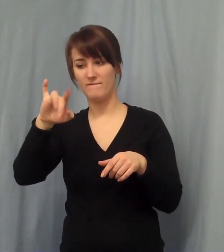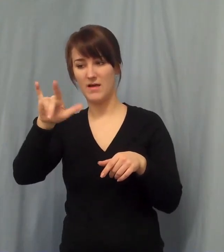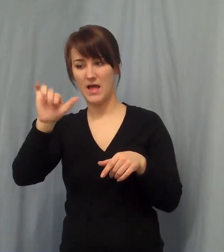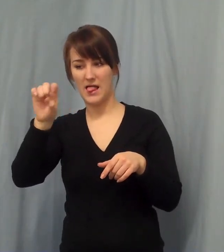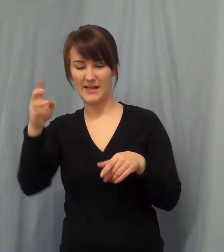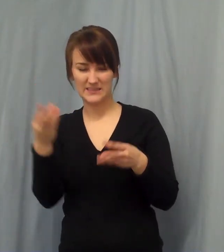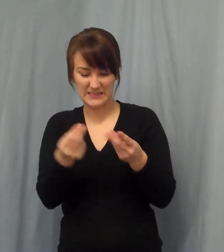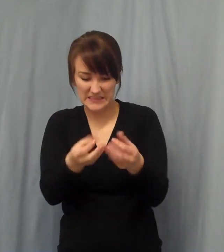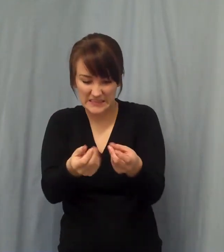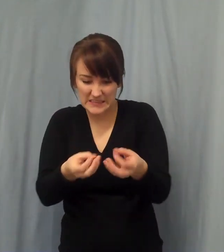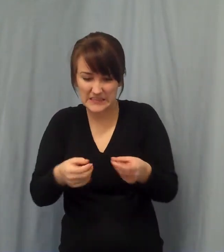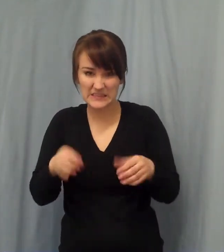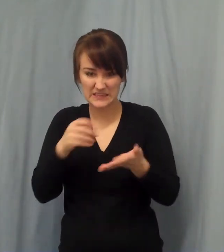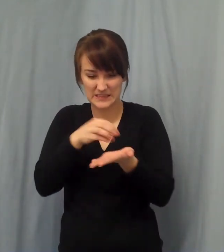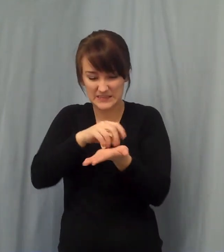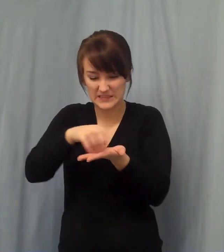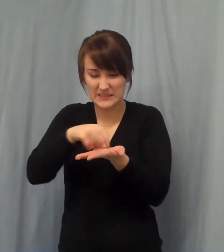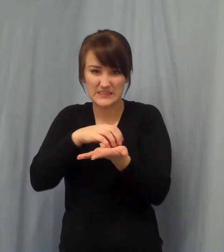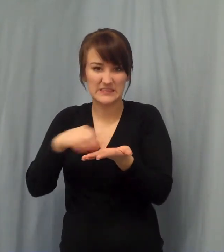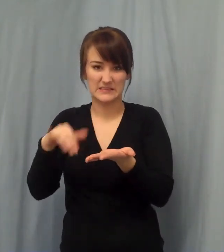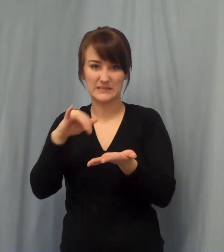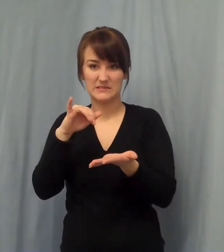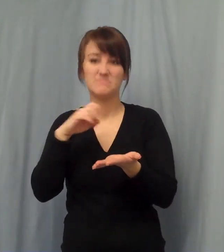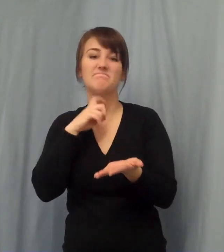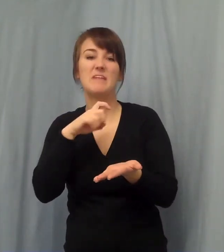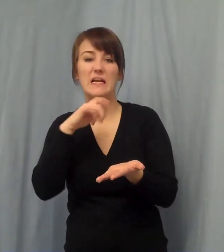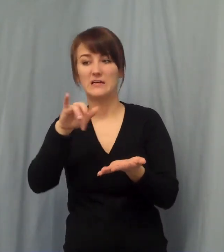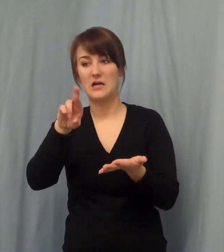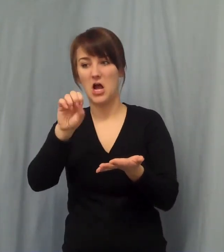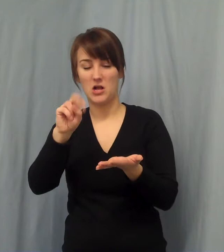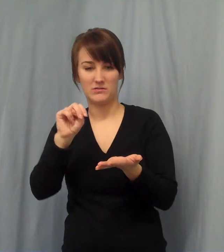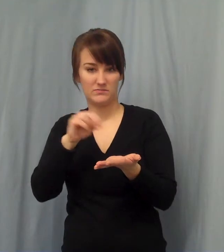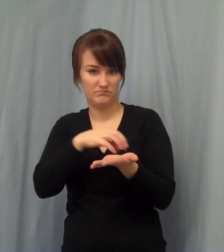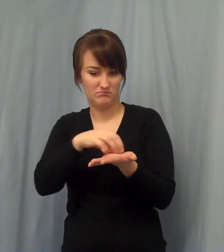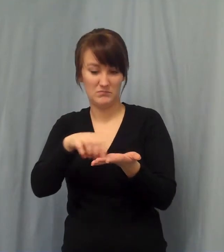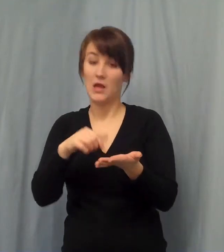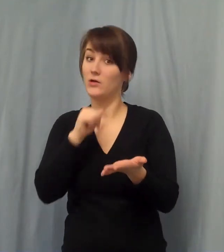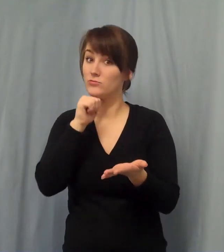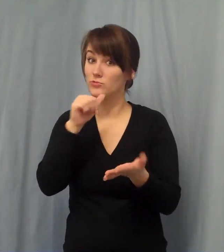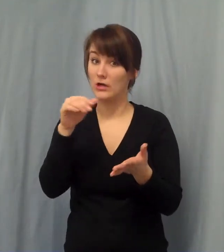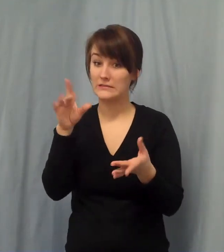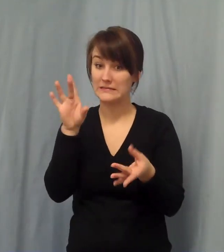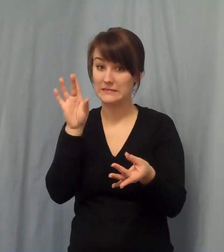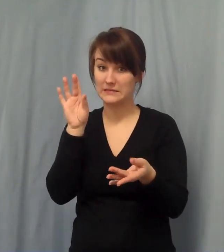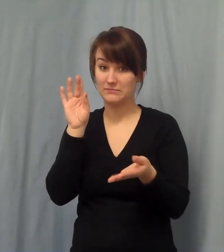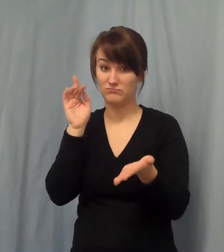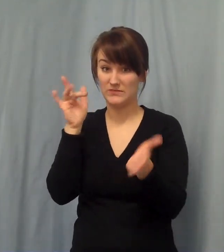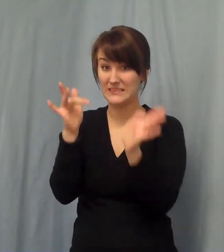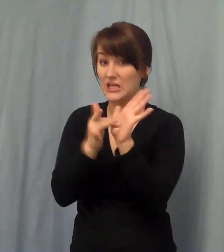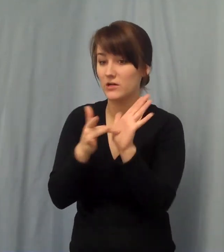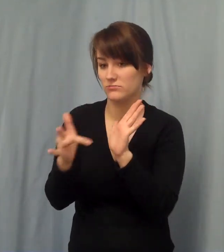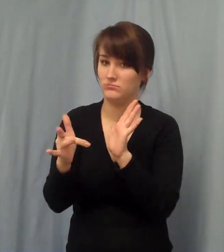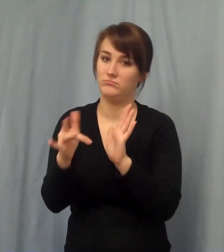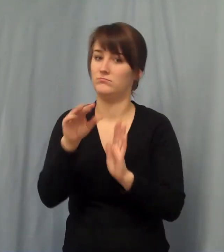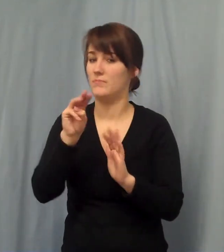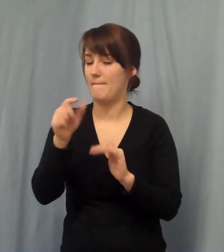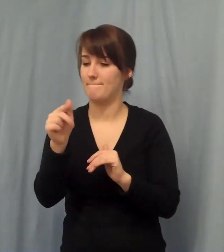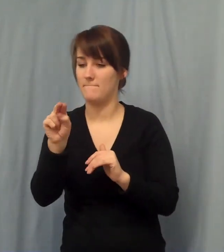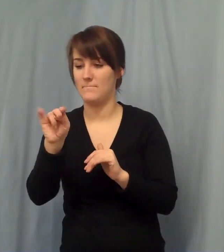pepper. You want to be careful, though, that you never get this on the magnet, because it's hard to come off. Am I